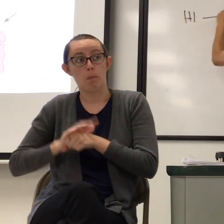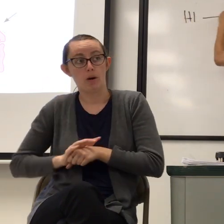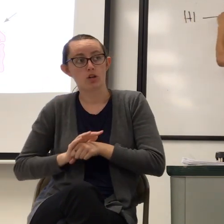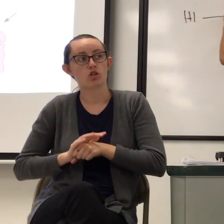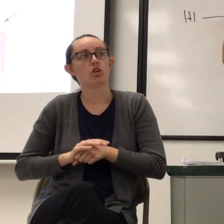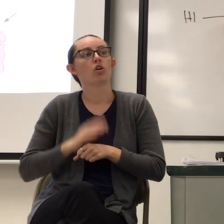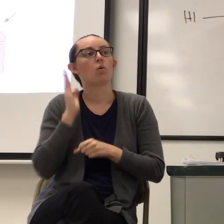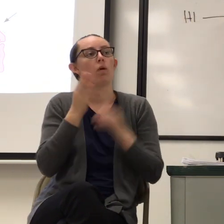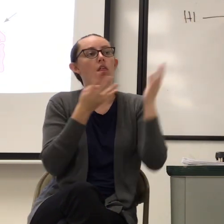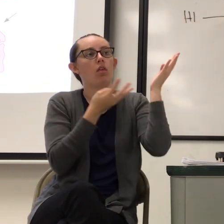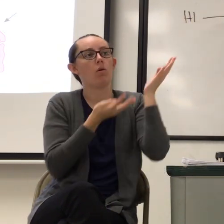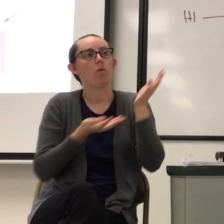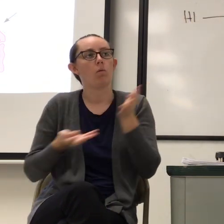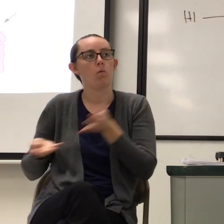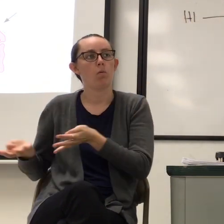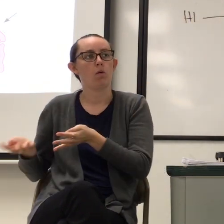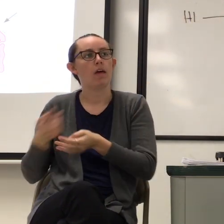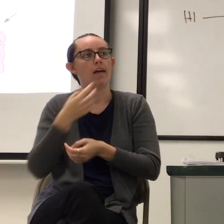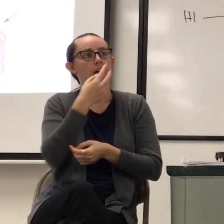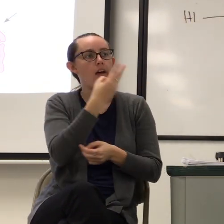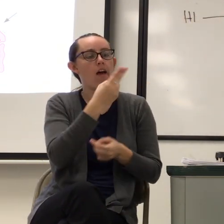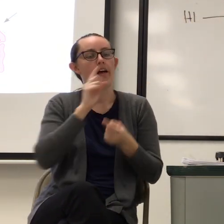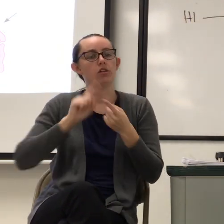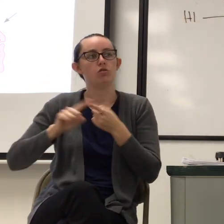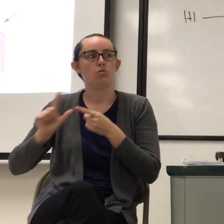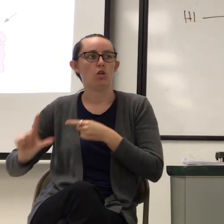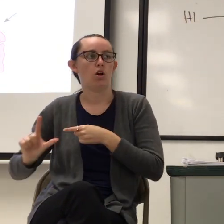High to low.